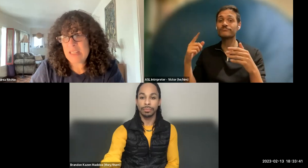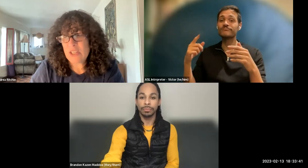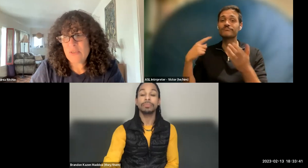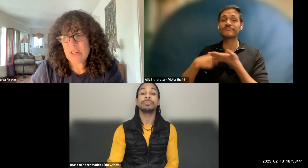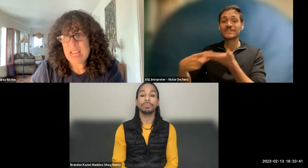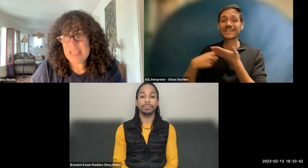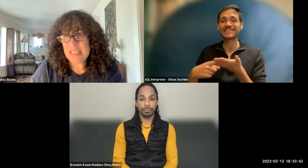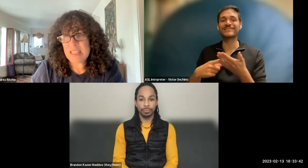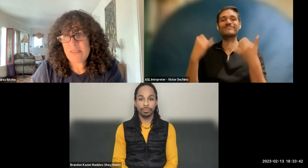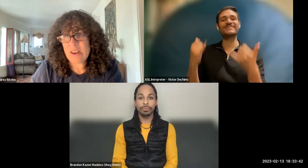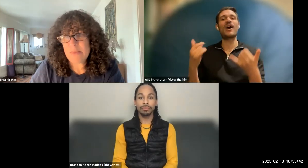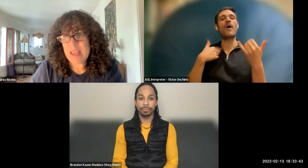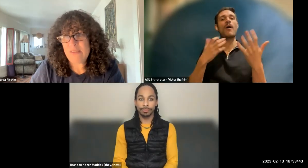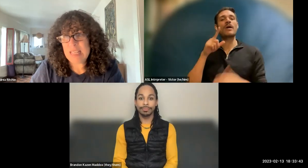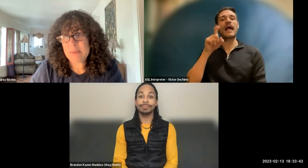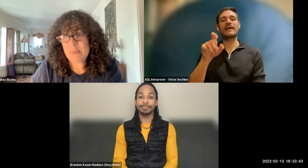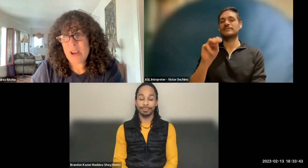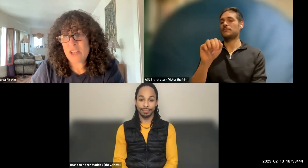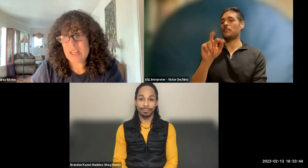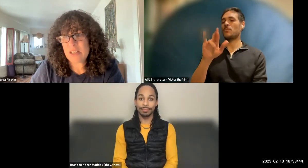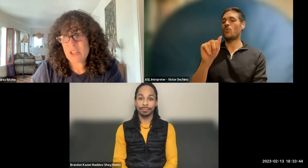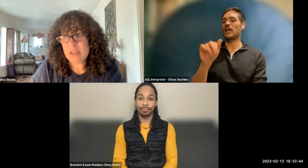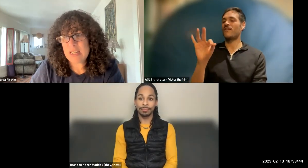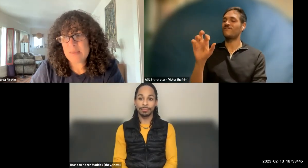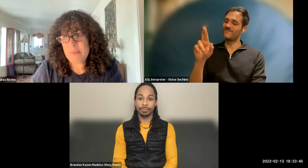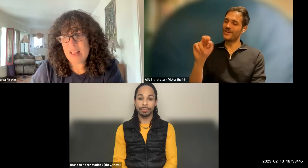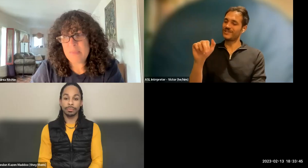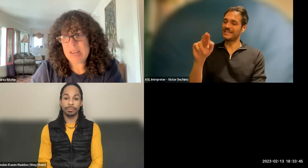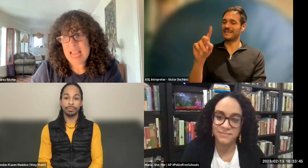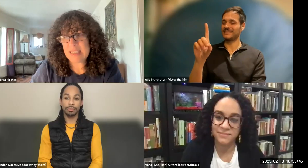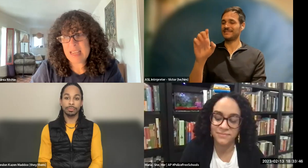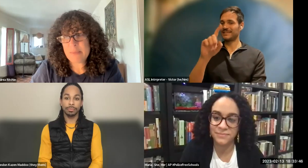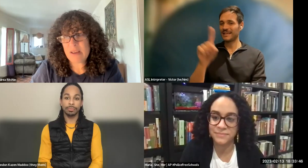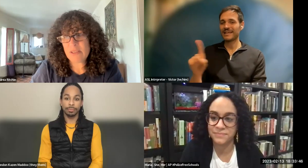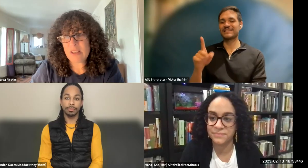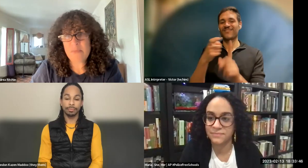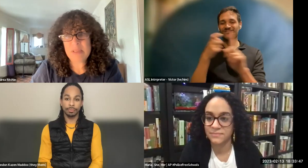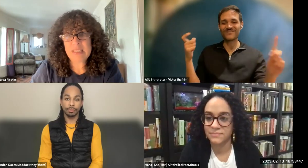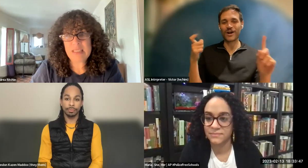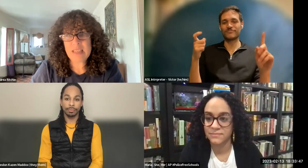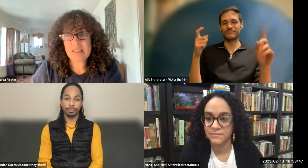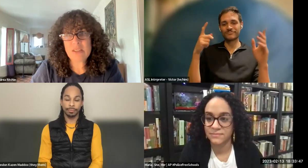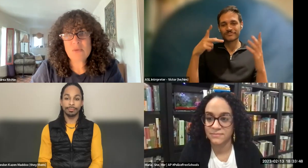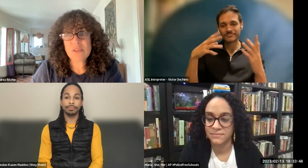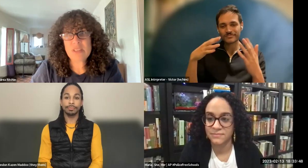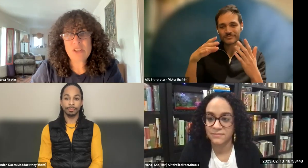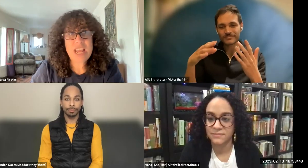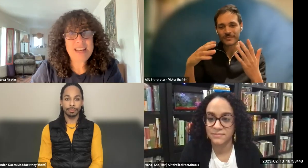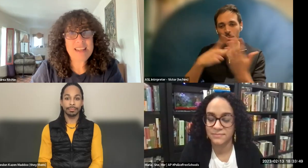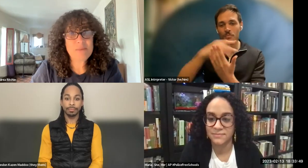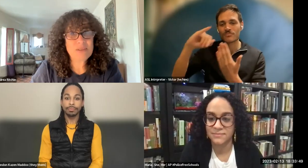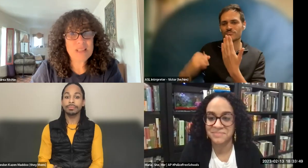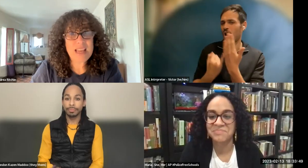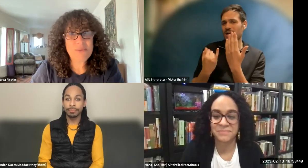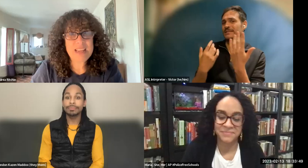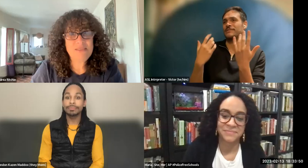Maria Fernandez from Advancement Project to join us. People have been asking about soft policing in schools in the